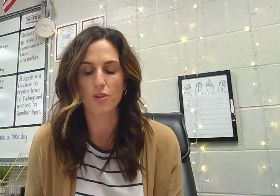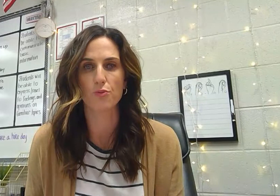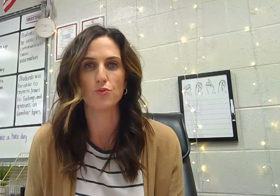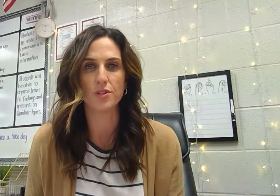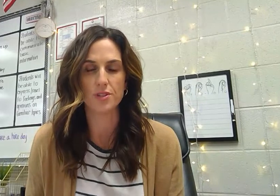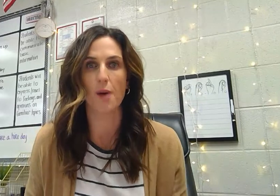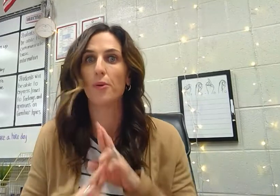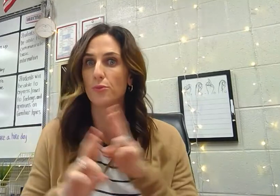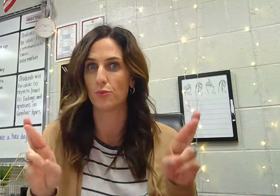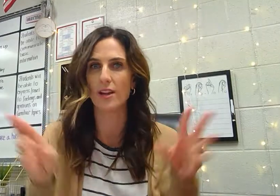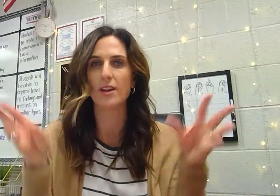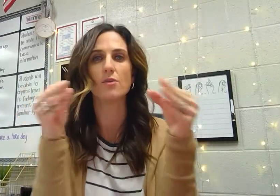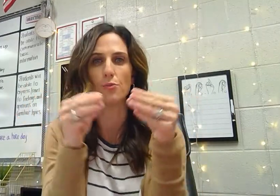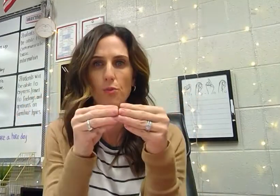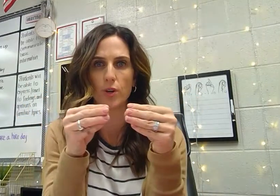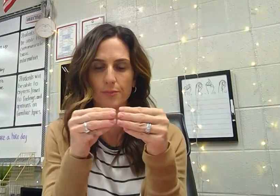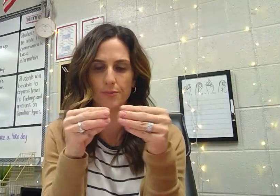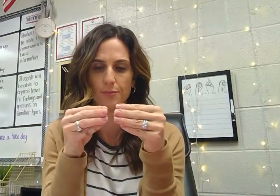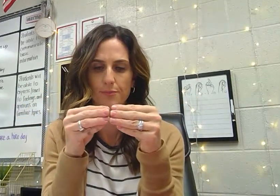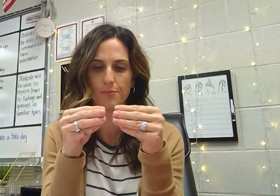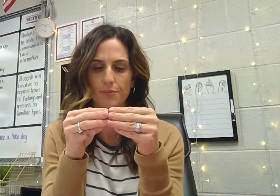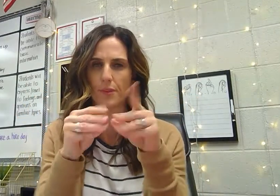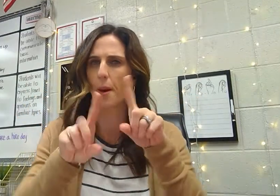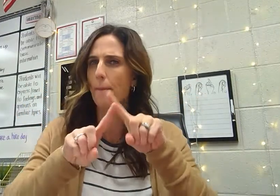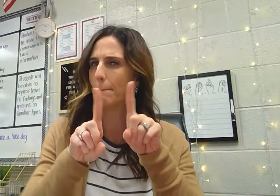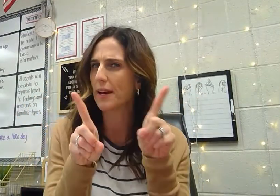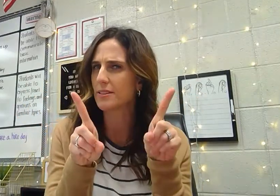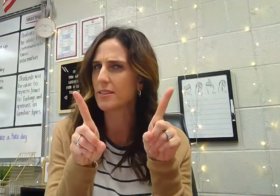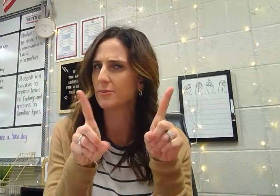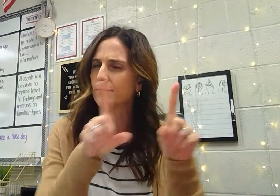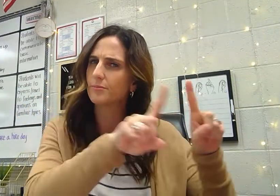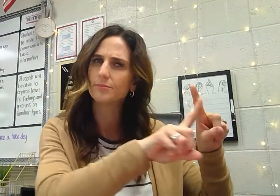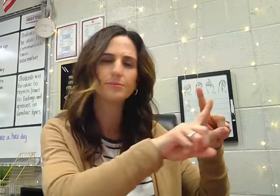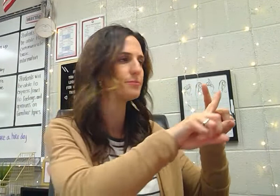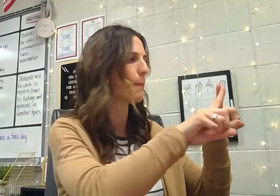through stop. Ready? More. But.